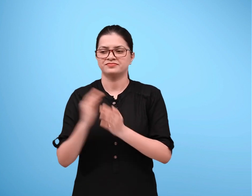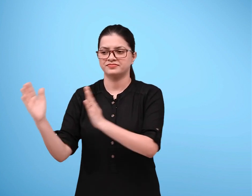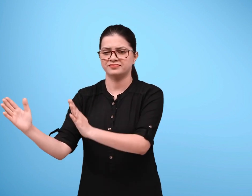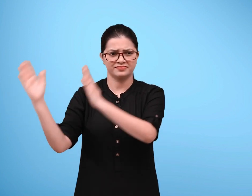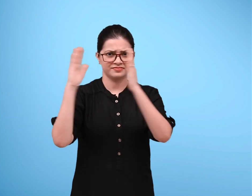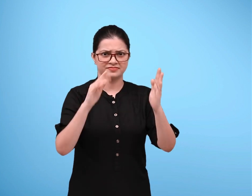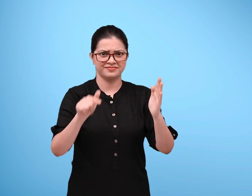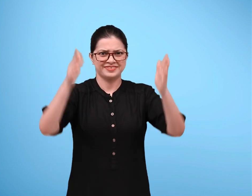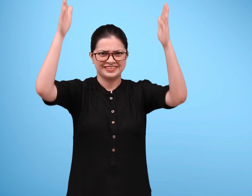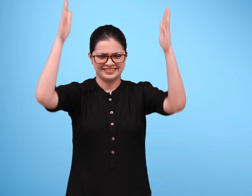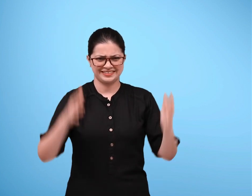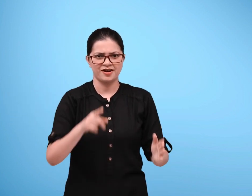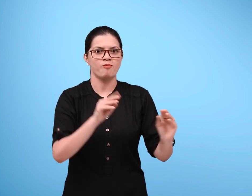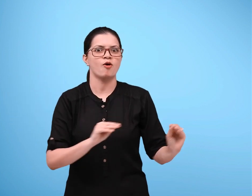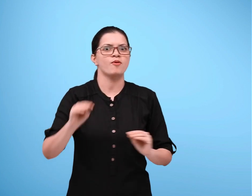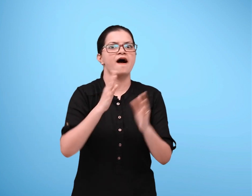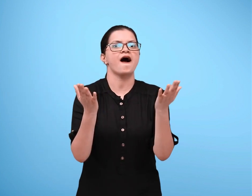Items in column 2 are a flying bird,